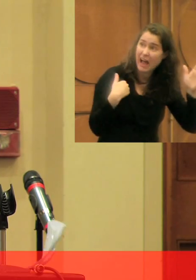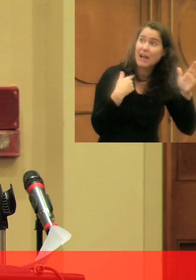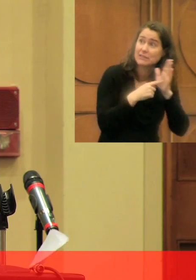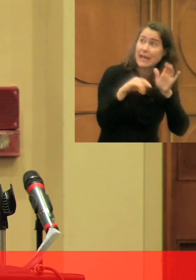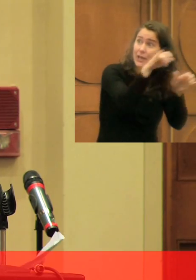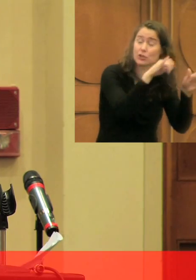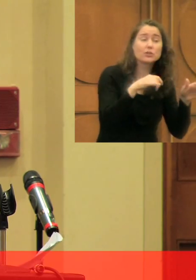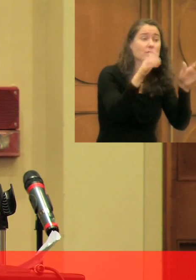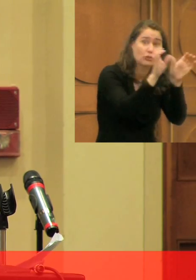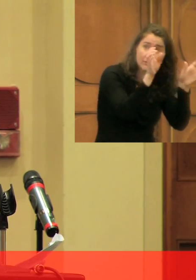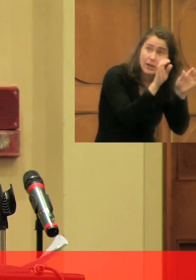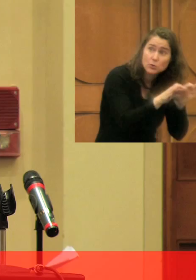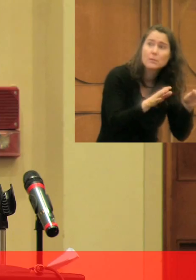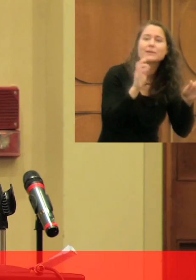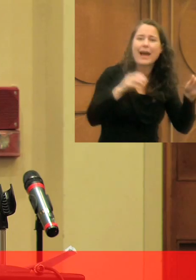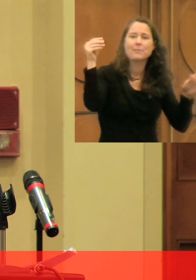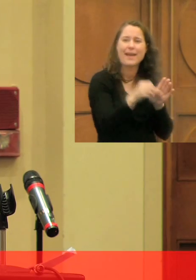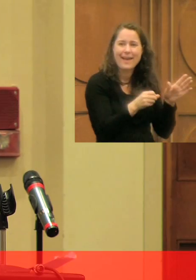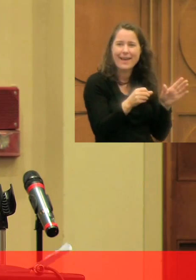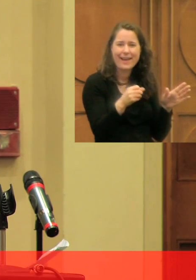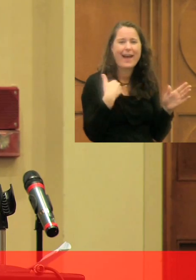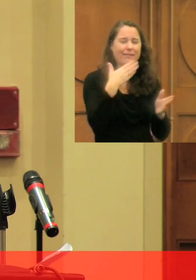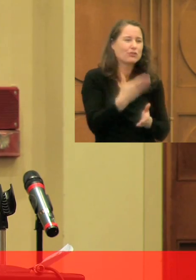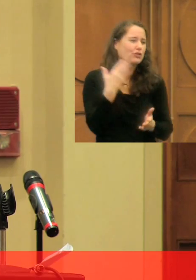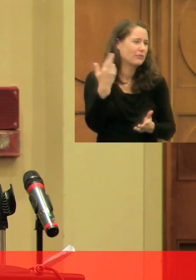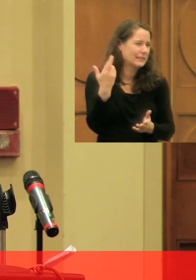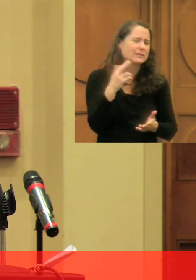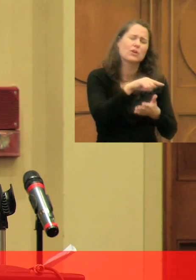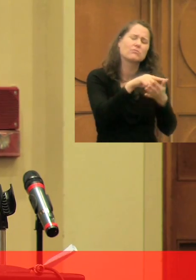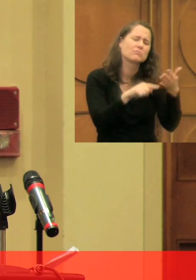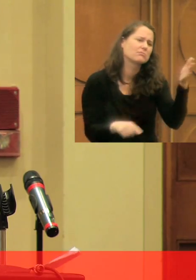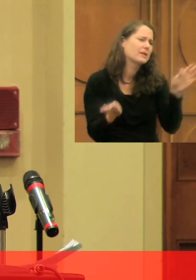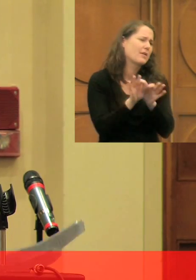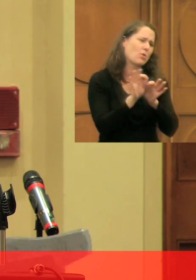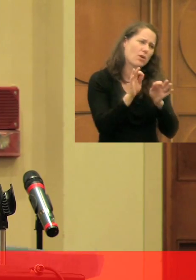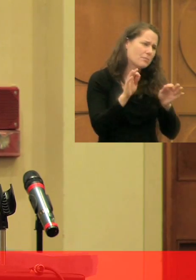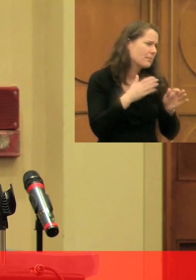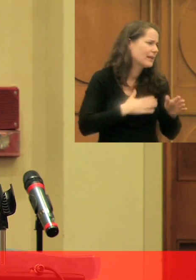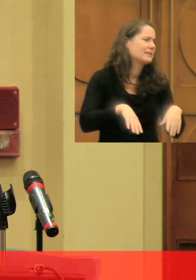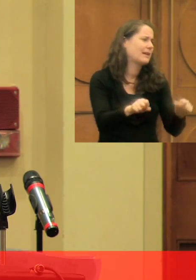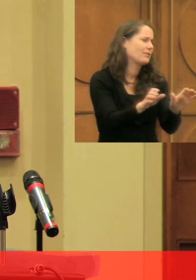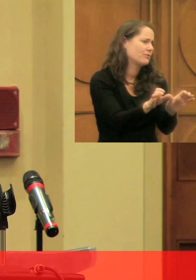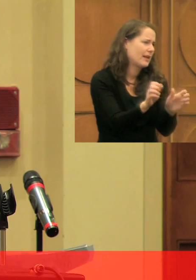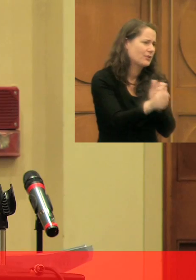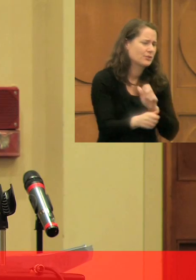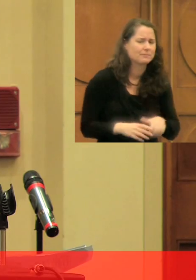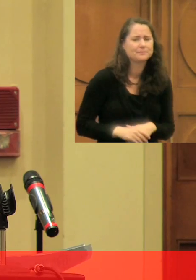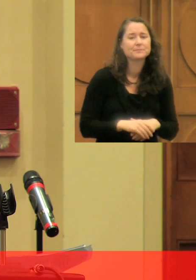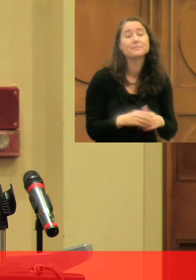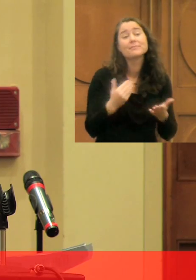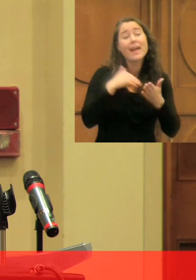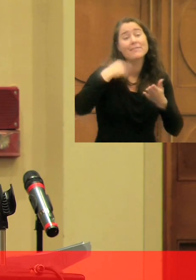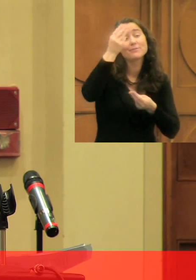we need reimbursement. For all these reasons, we need to get certified. Again, there's materials on the table. Please